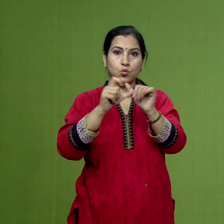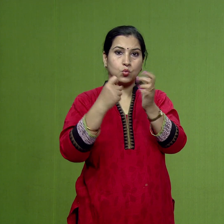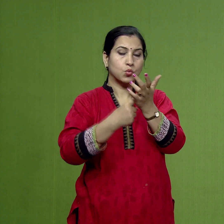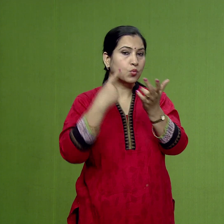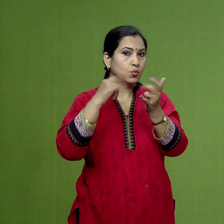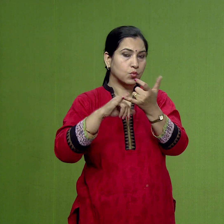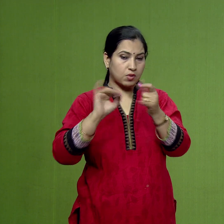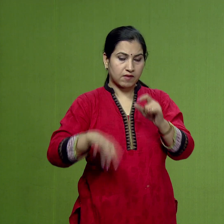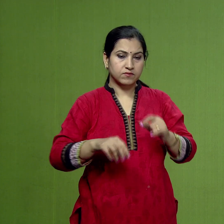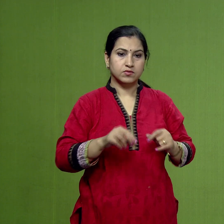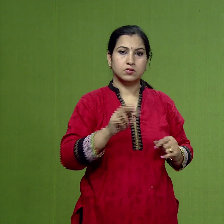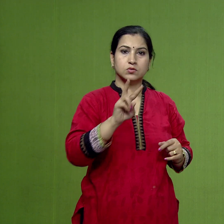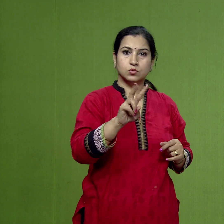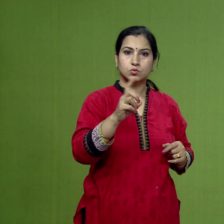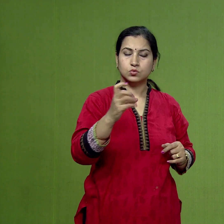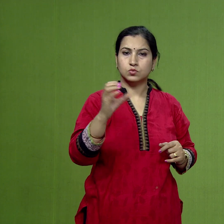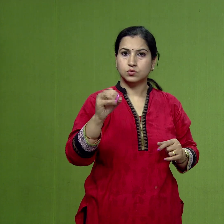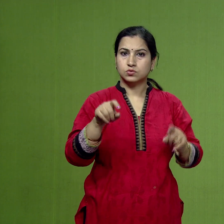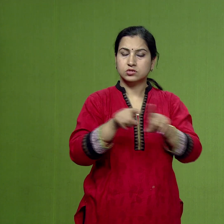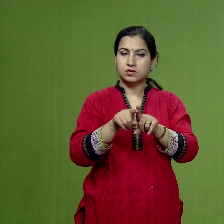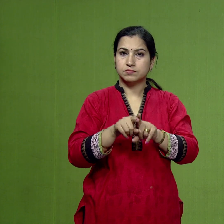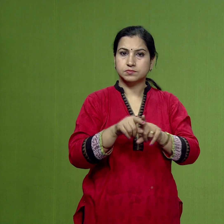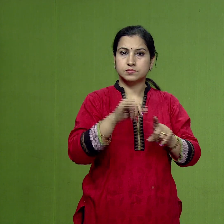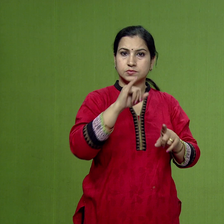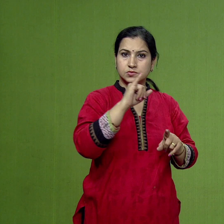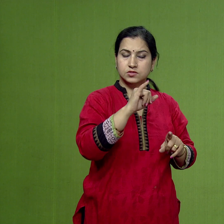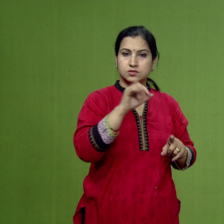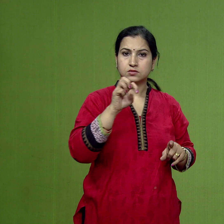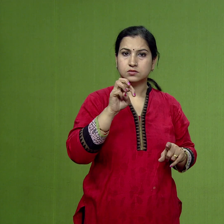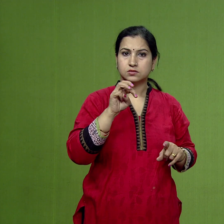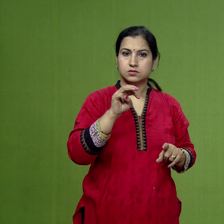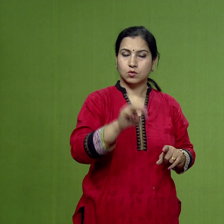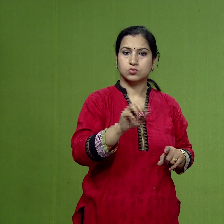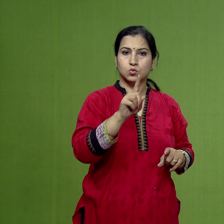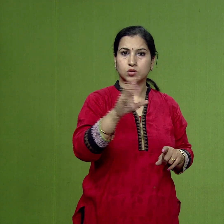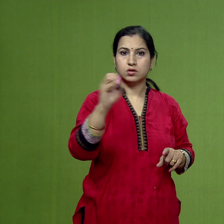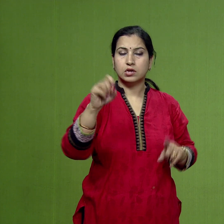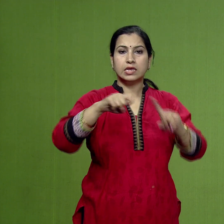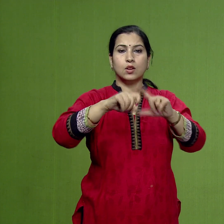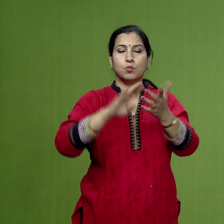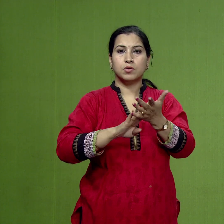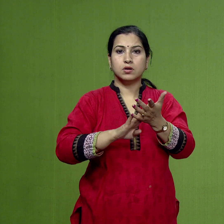15,200 km and 6,100 km long coastline.